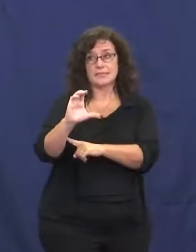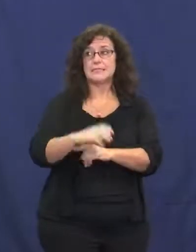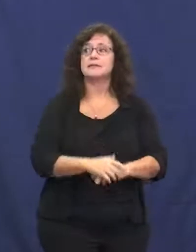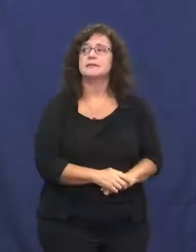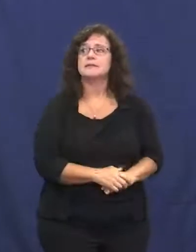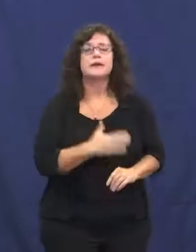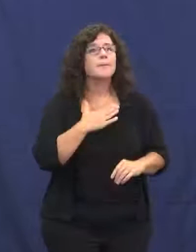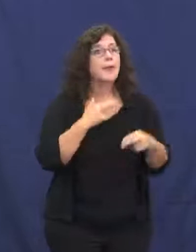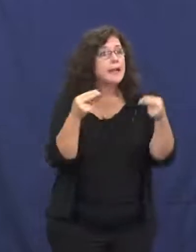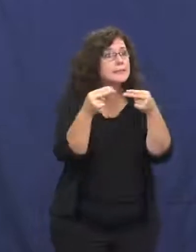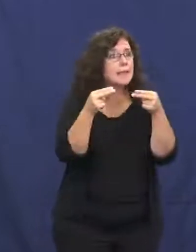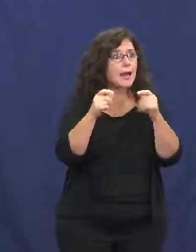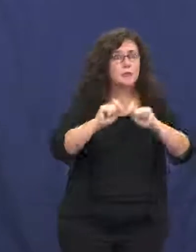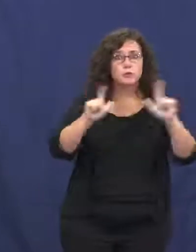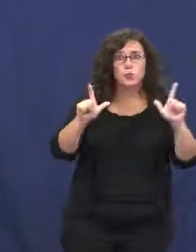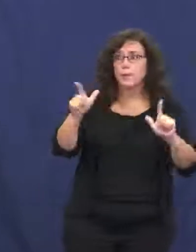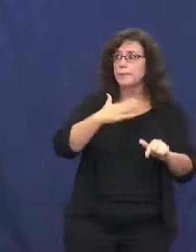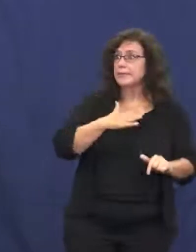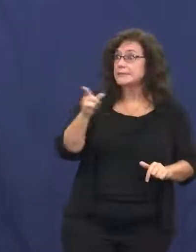up, please?